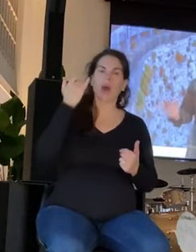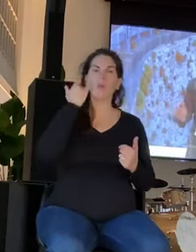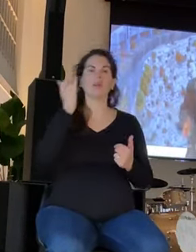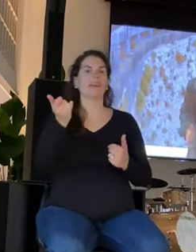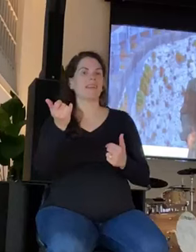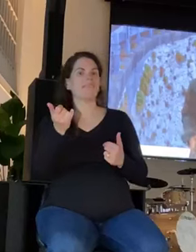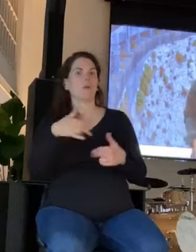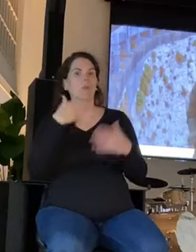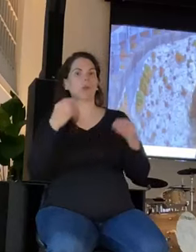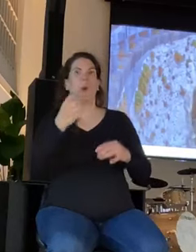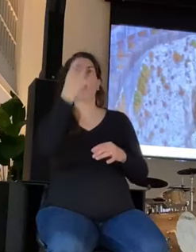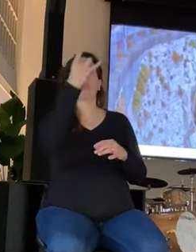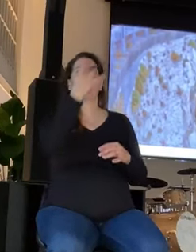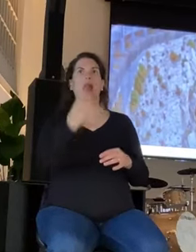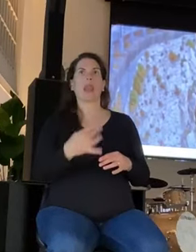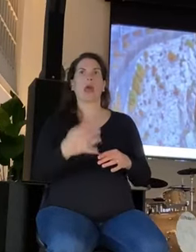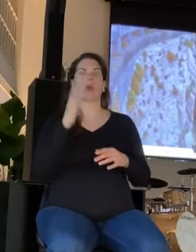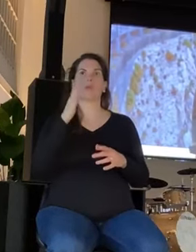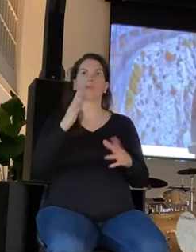stop signs, it'd be deadly.